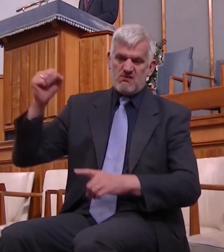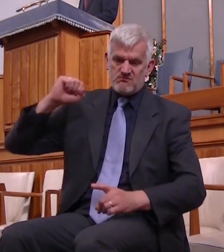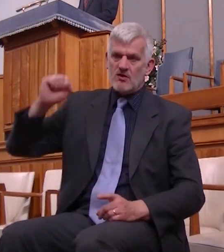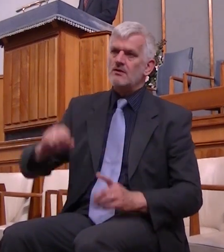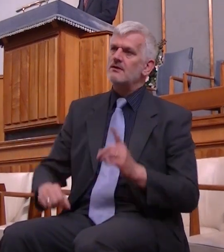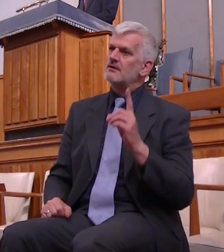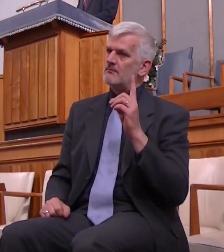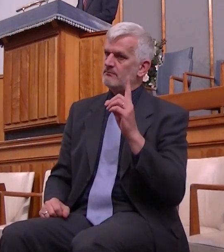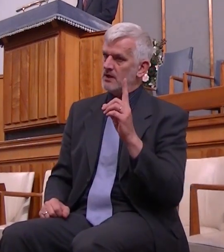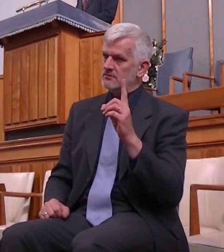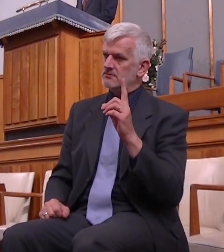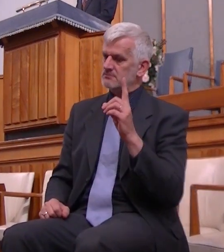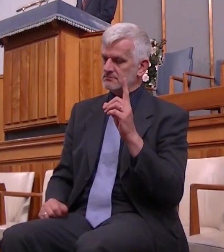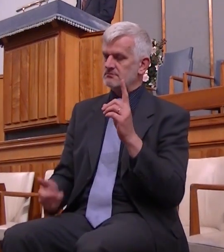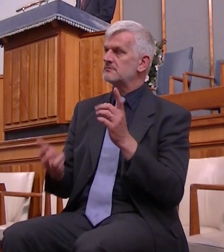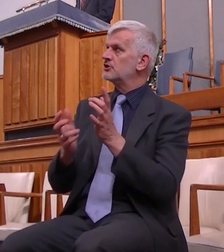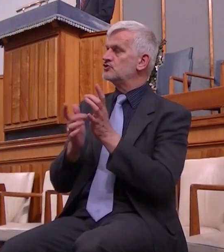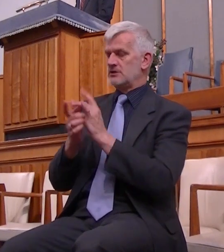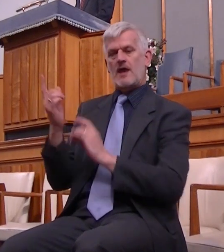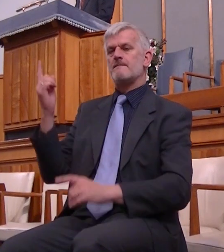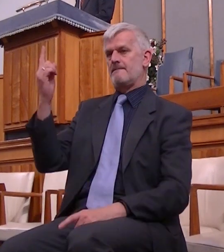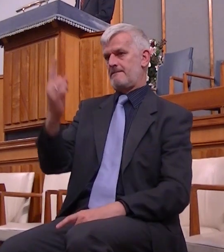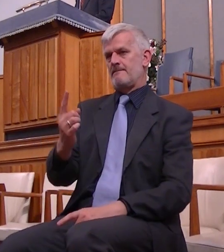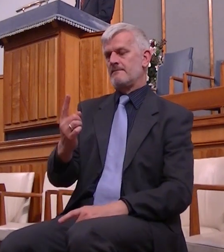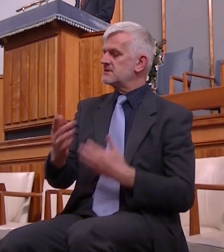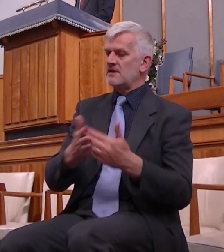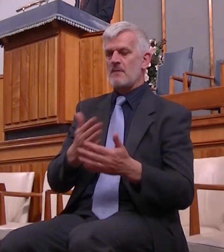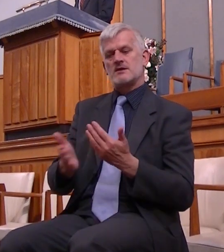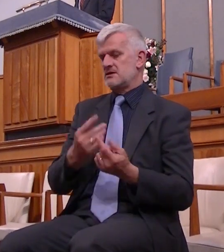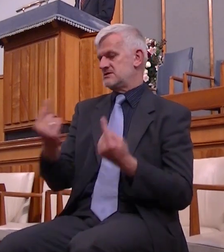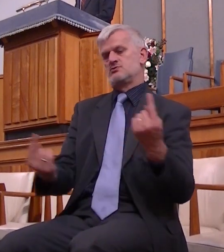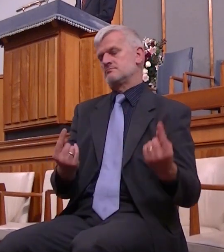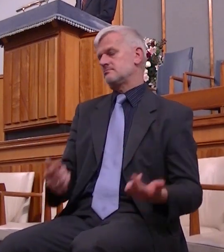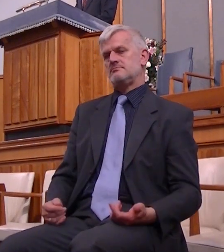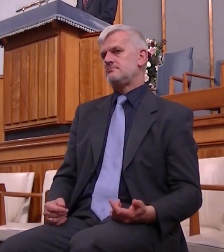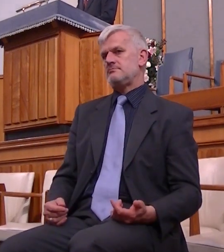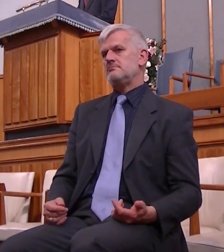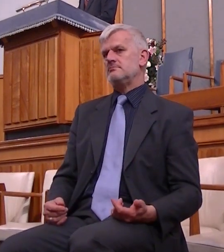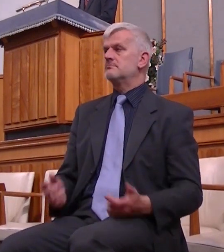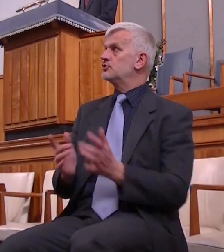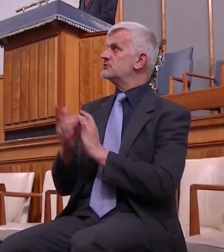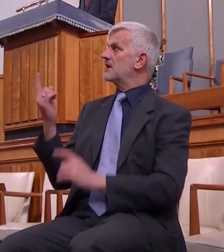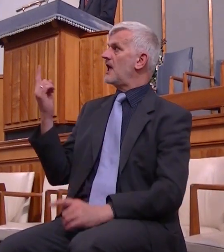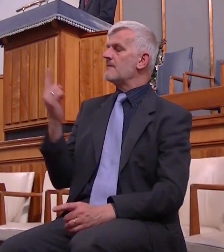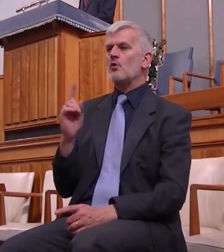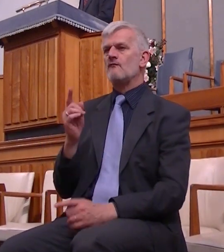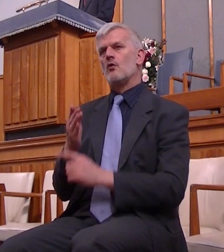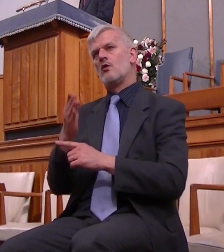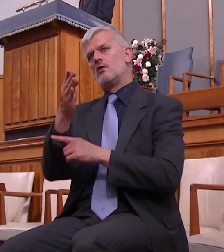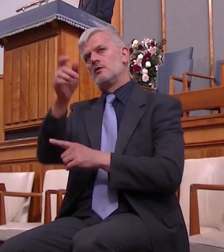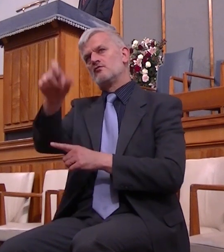yet Christ came to Calvary still, in spite of us, to suffer and to die and take our